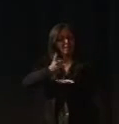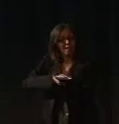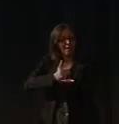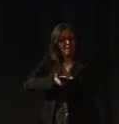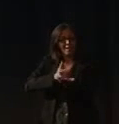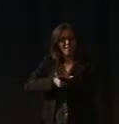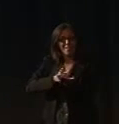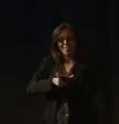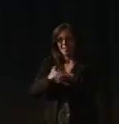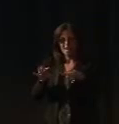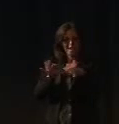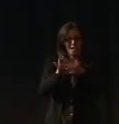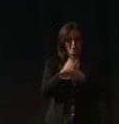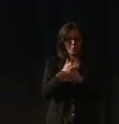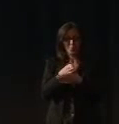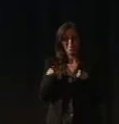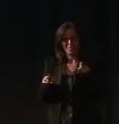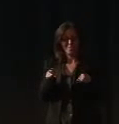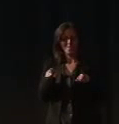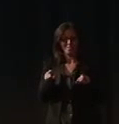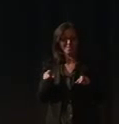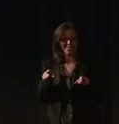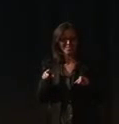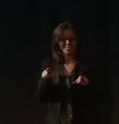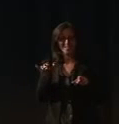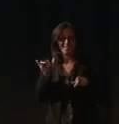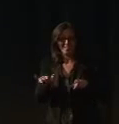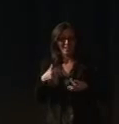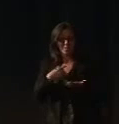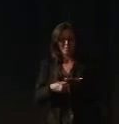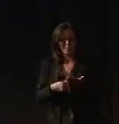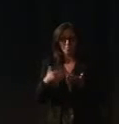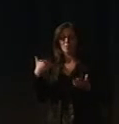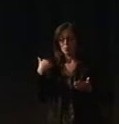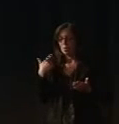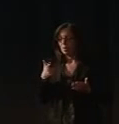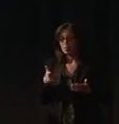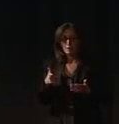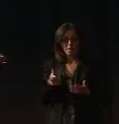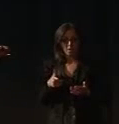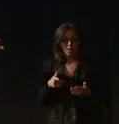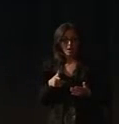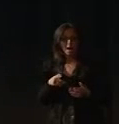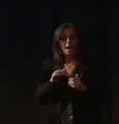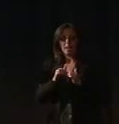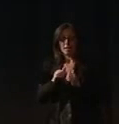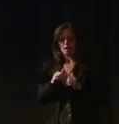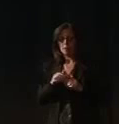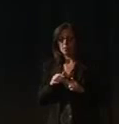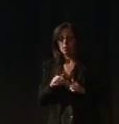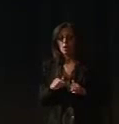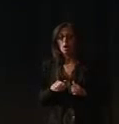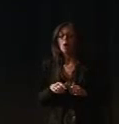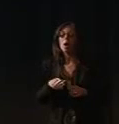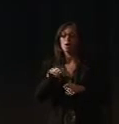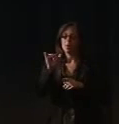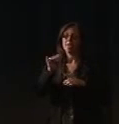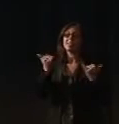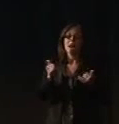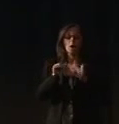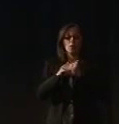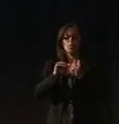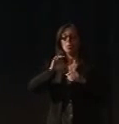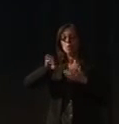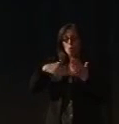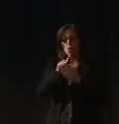and that we have discussed before. And where you can, the whole question again of making a model of the Earth and assembling the data and making yourself